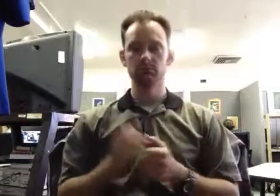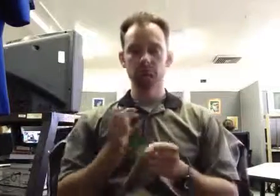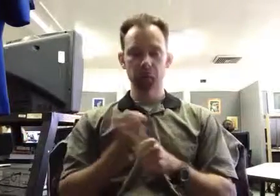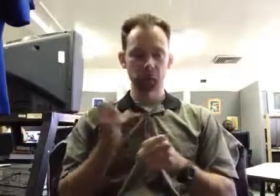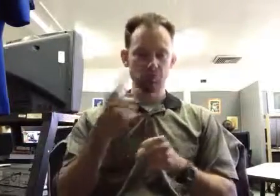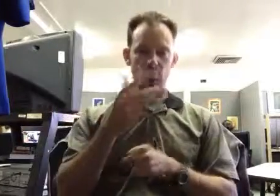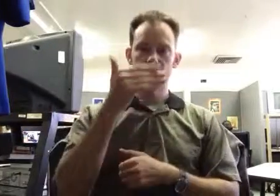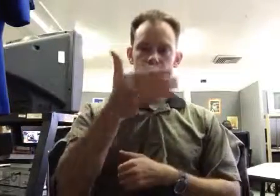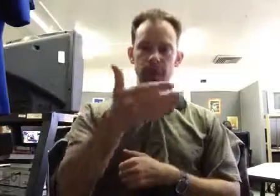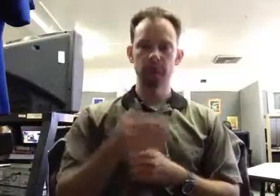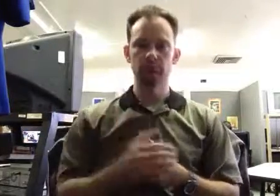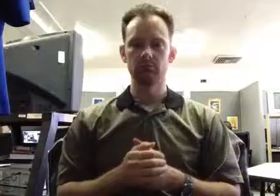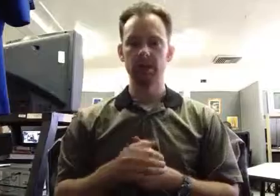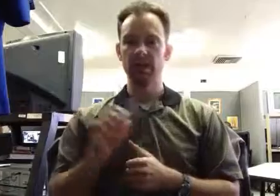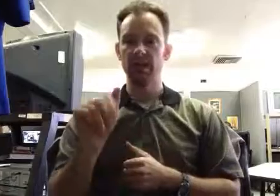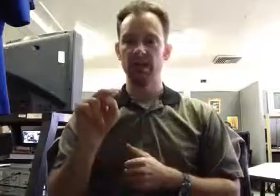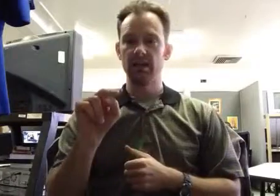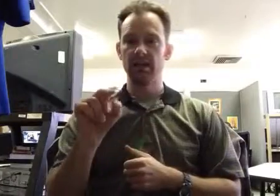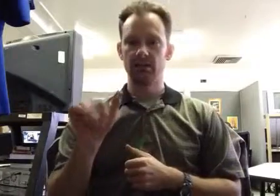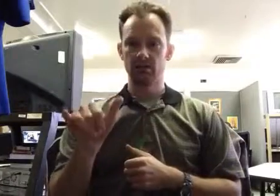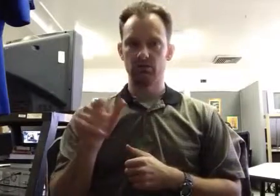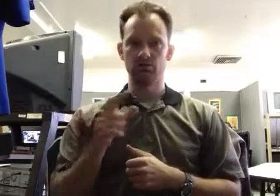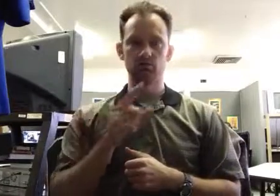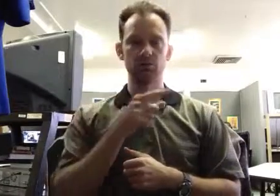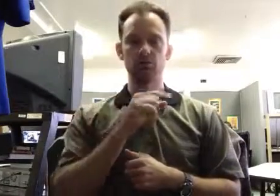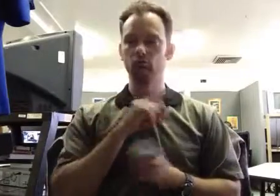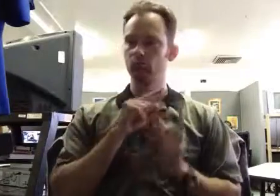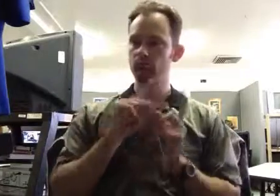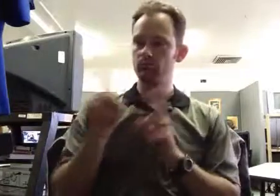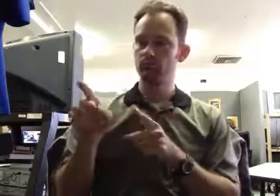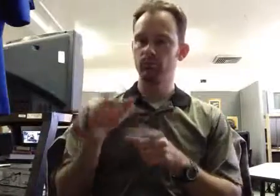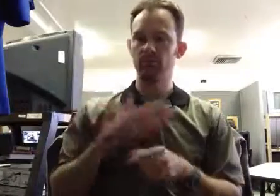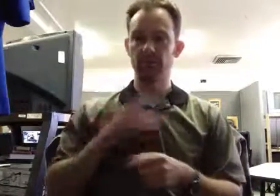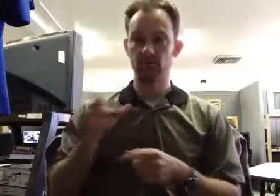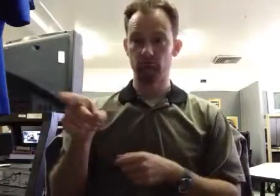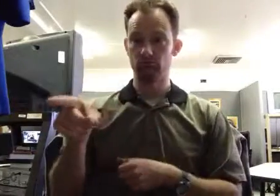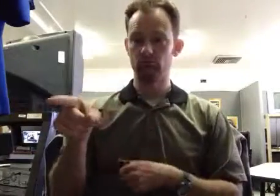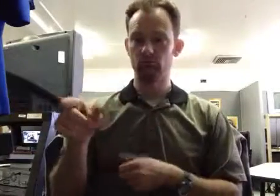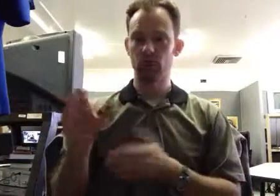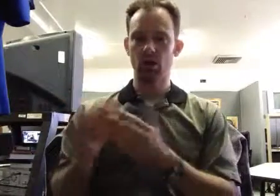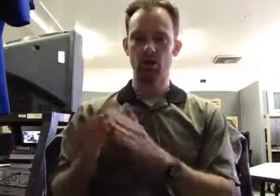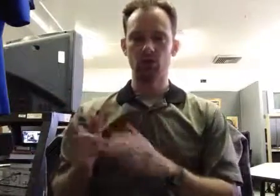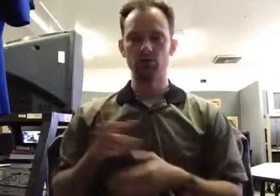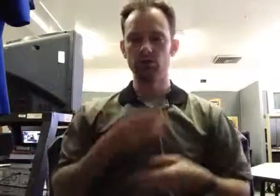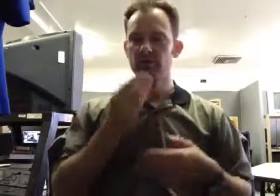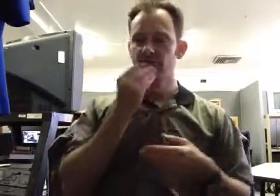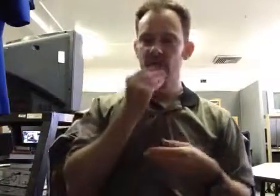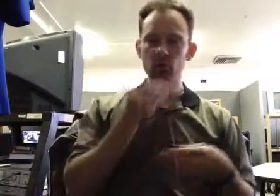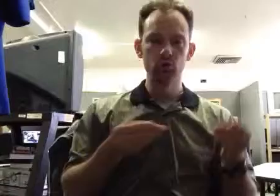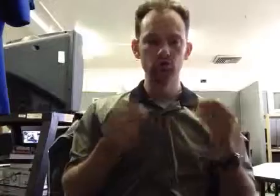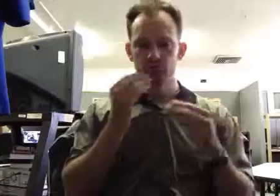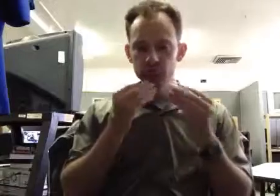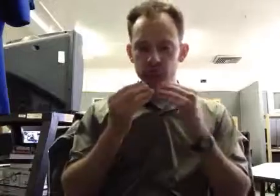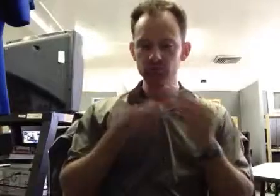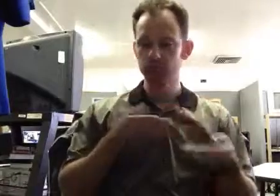had just lost her son, and so all the women in the community were taking casseroles and giving comfort because the son was a young boy.